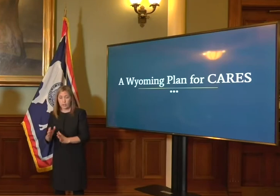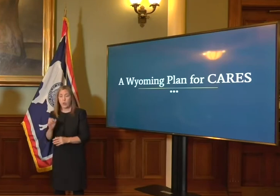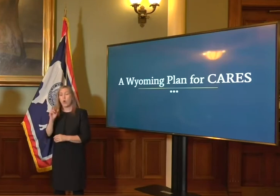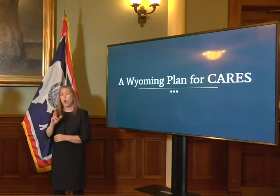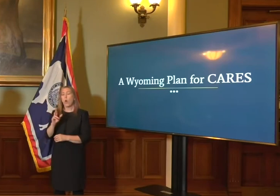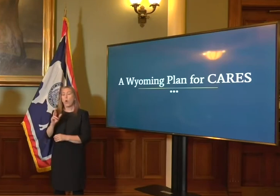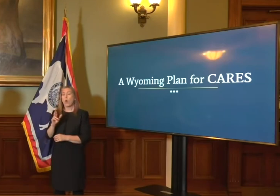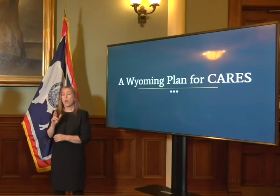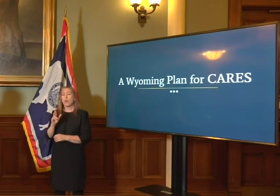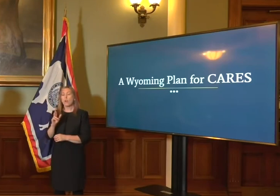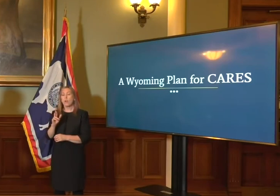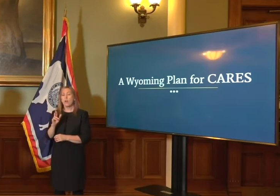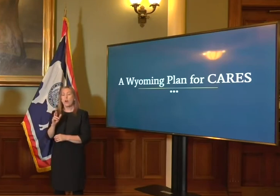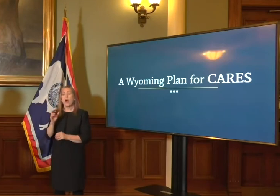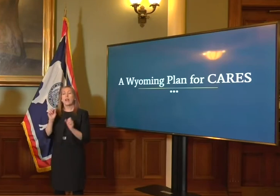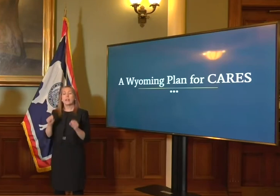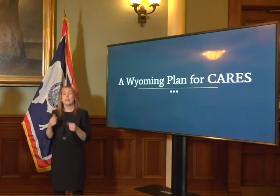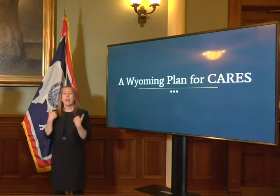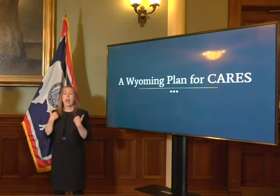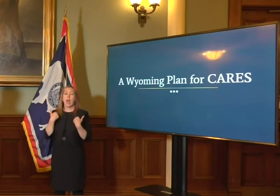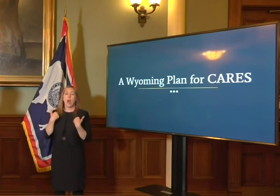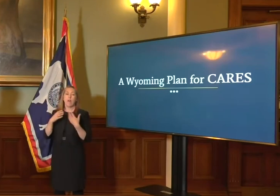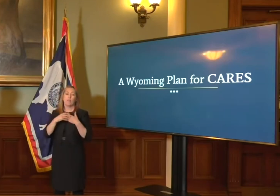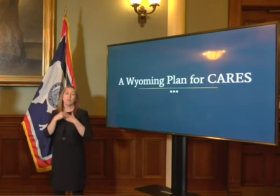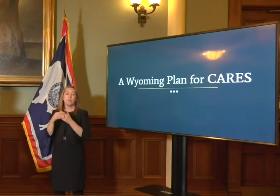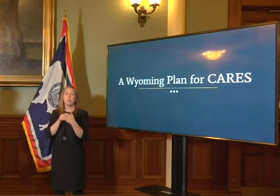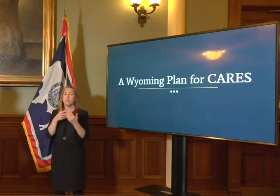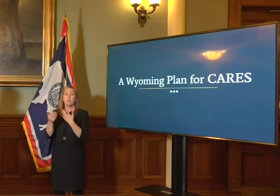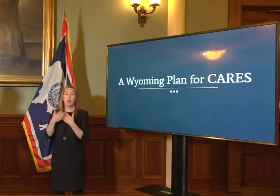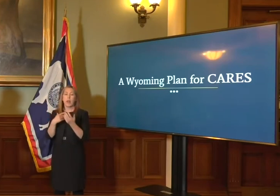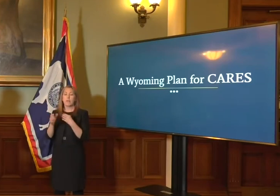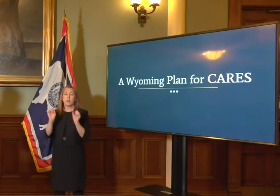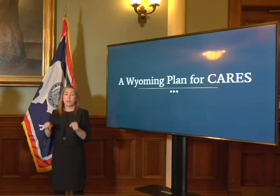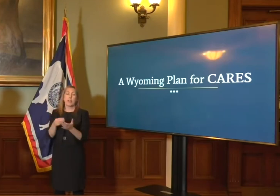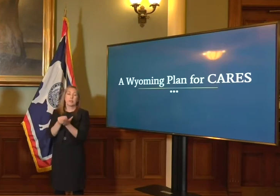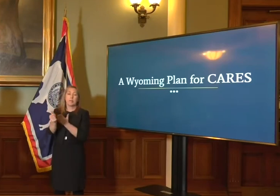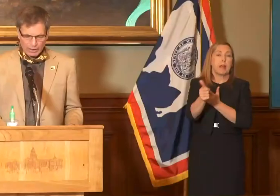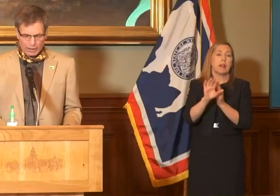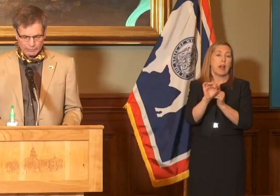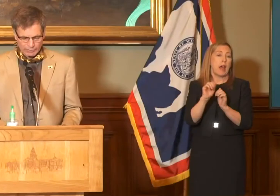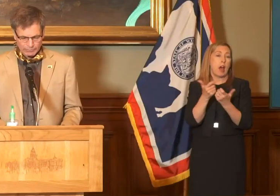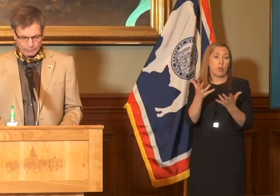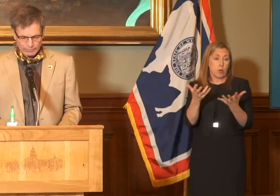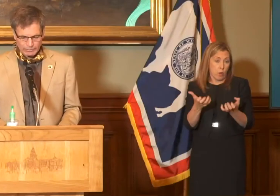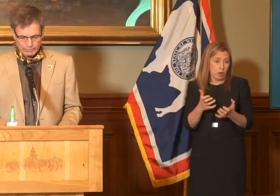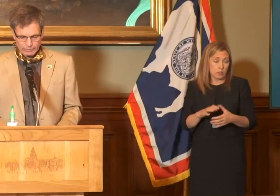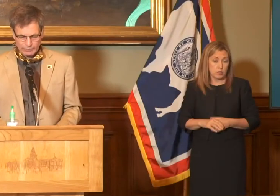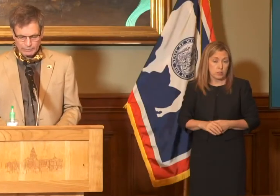energy be given wide latitude to spend these dollars as they see fit?